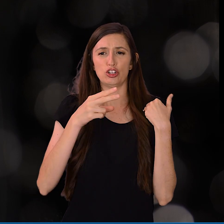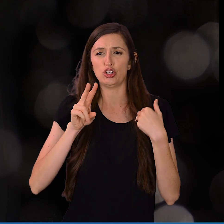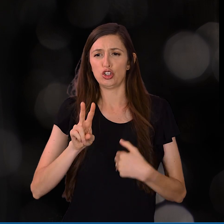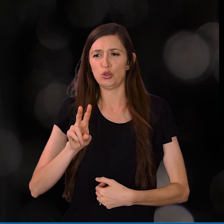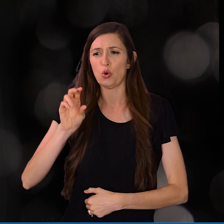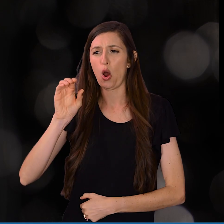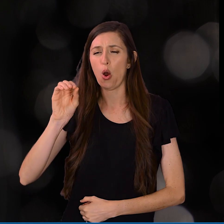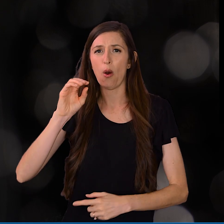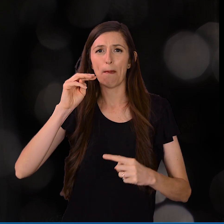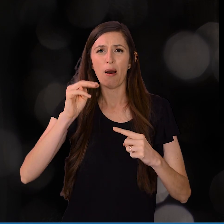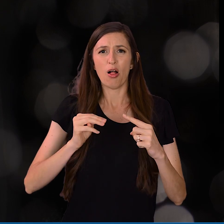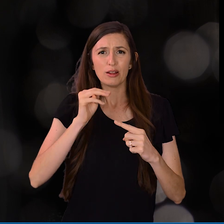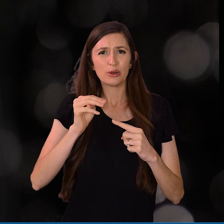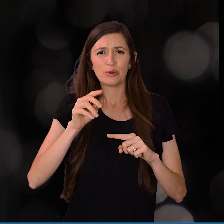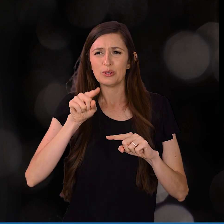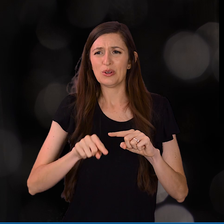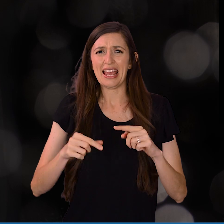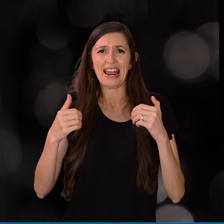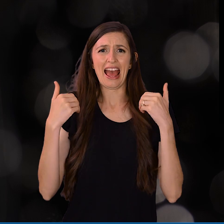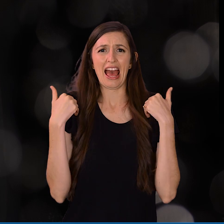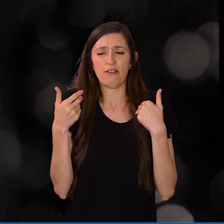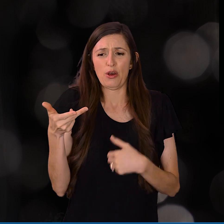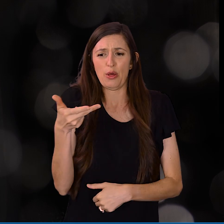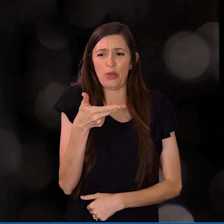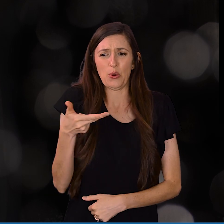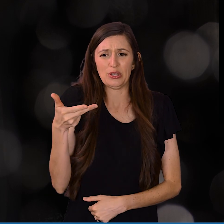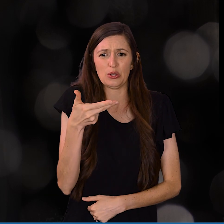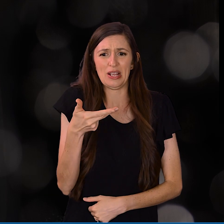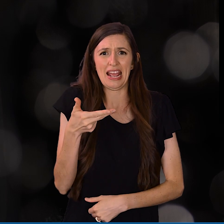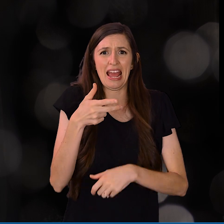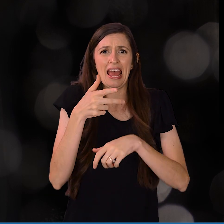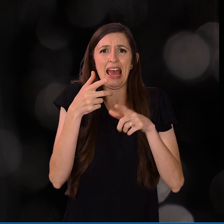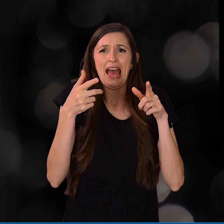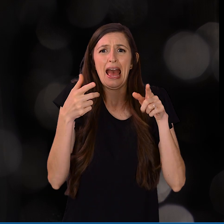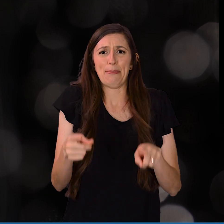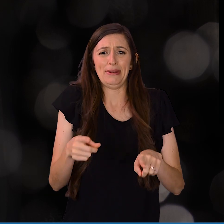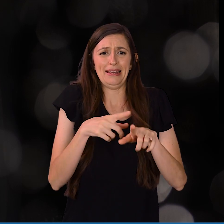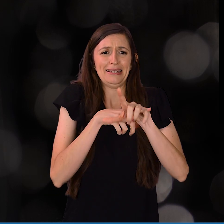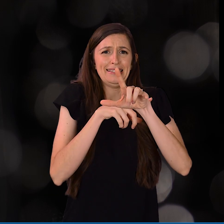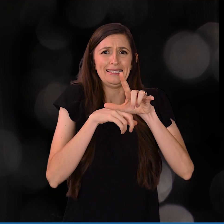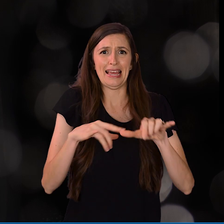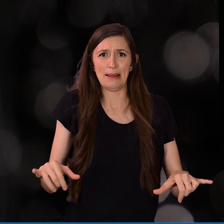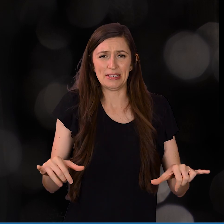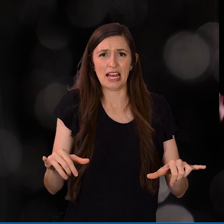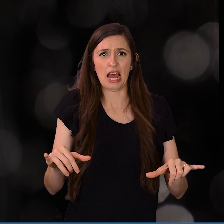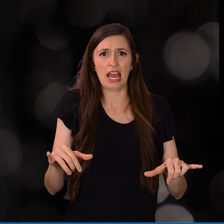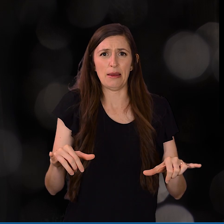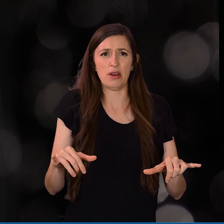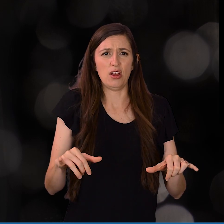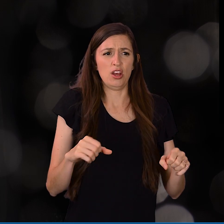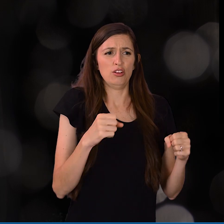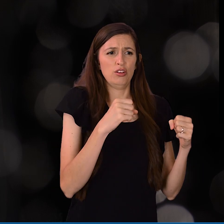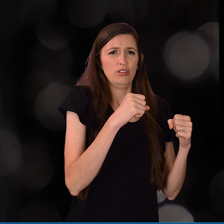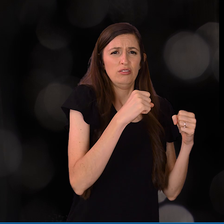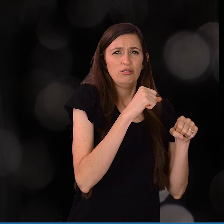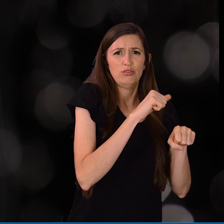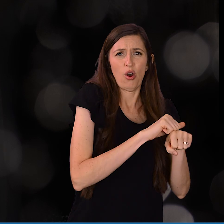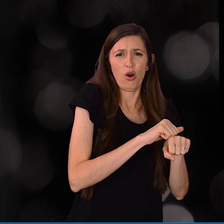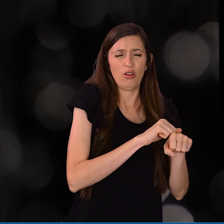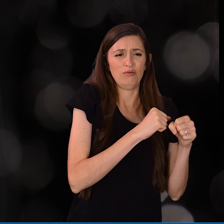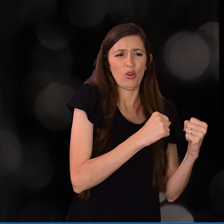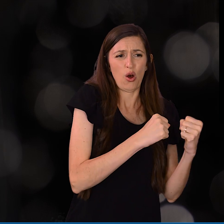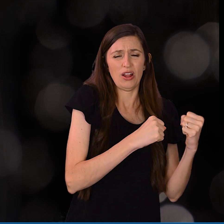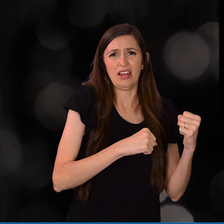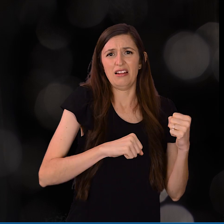the same H2O molecules that are simultaneously solid, liquid,